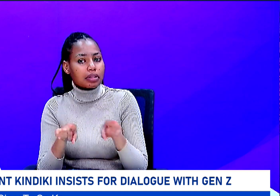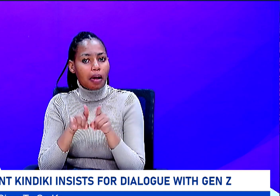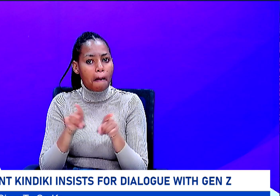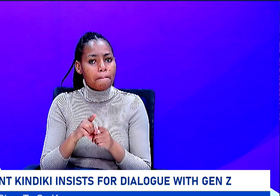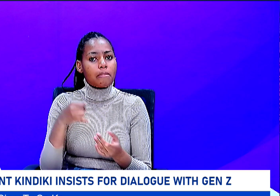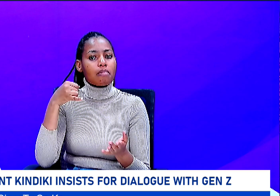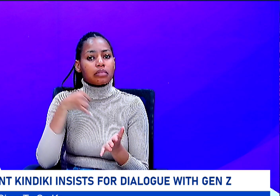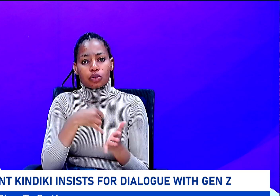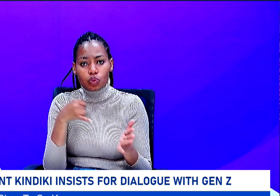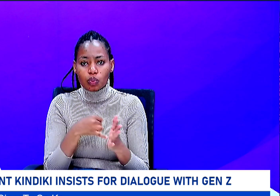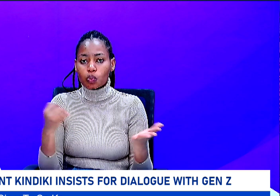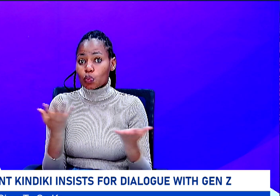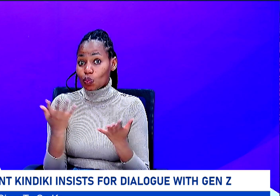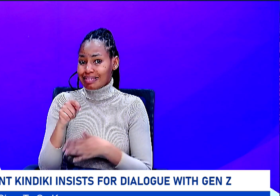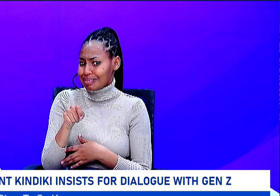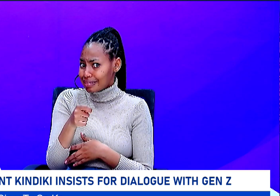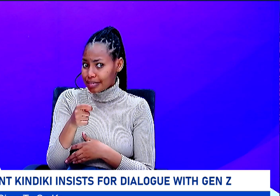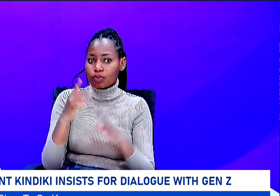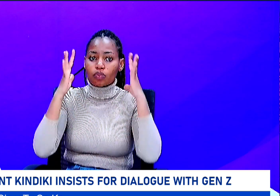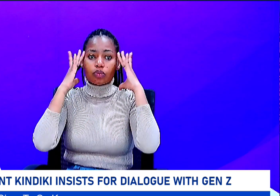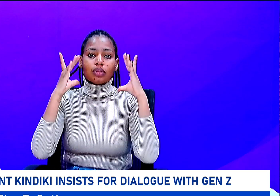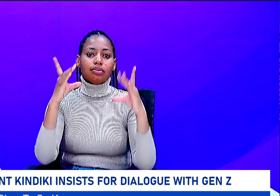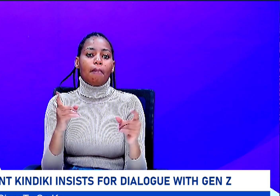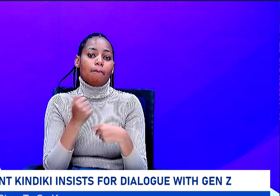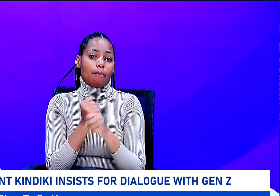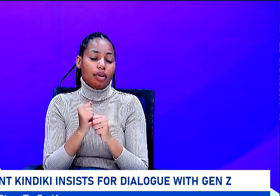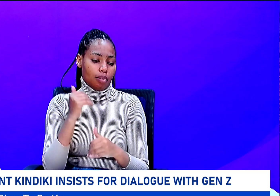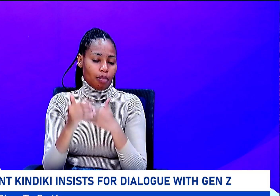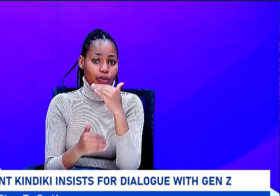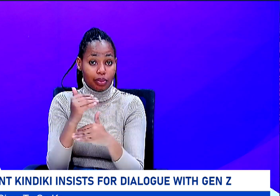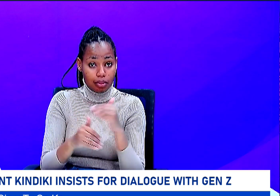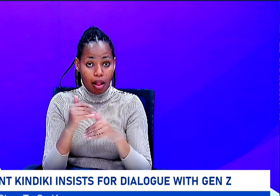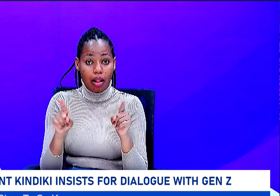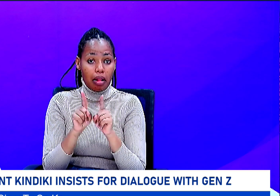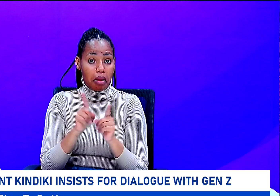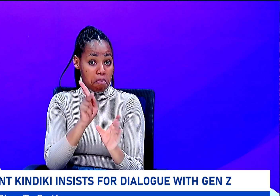be heard and included in key decision-making processes,